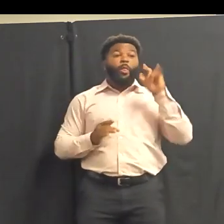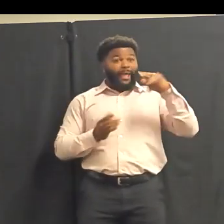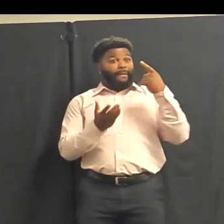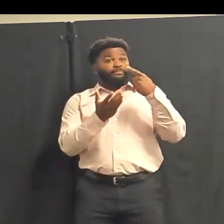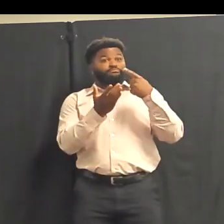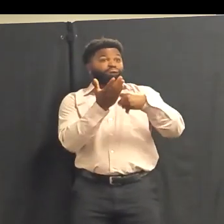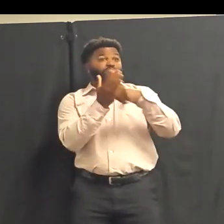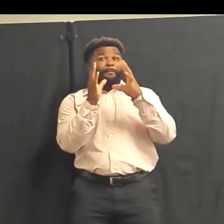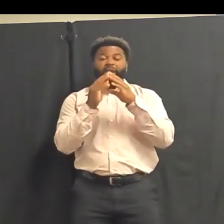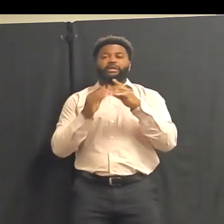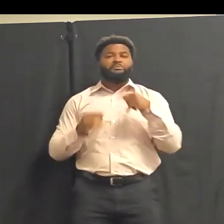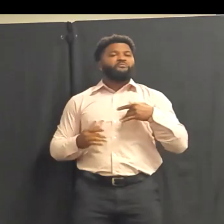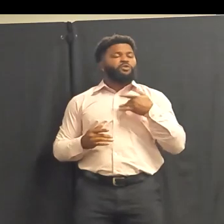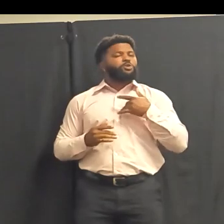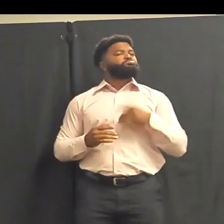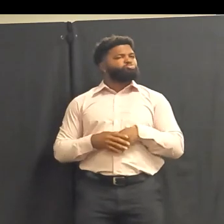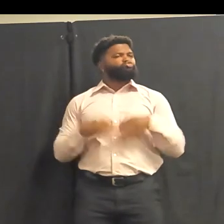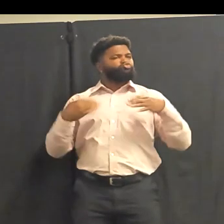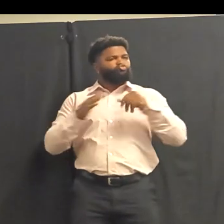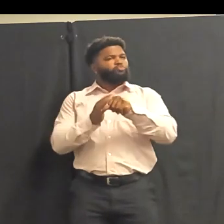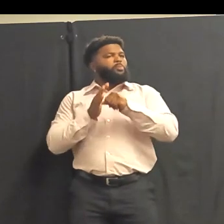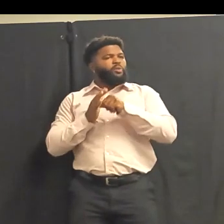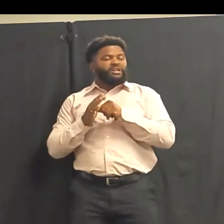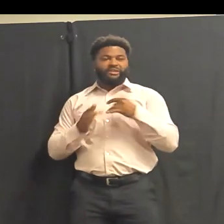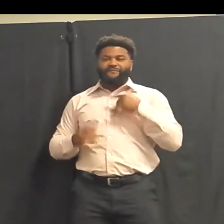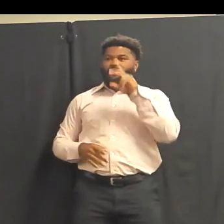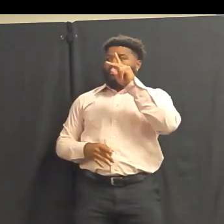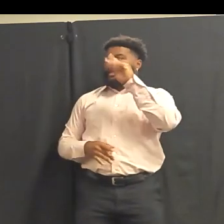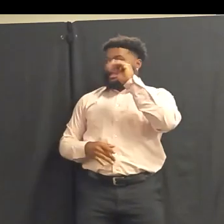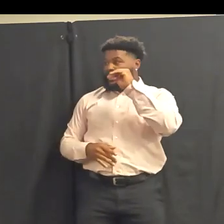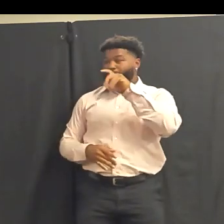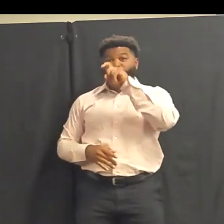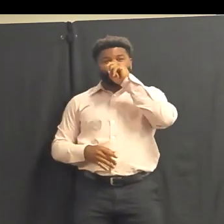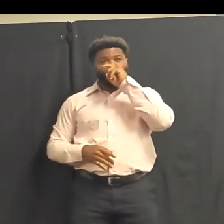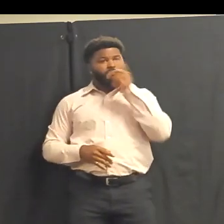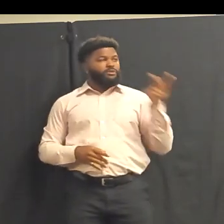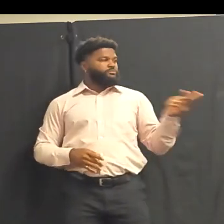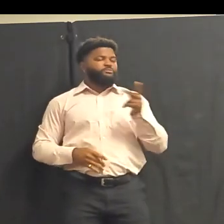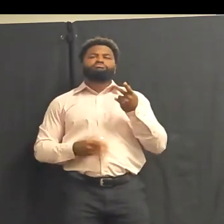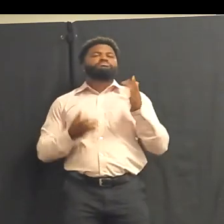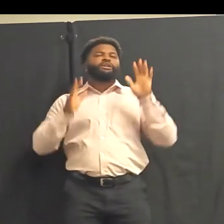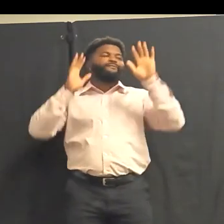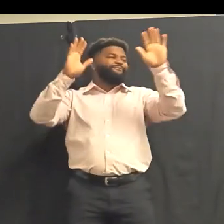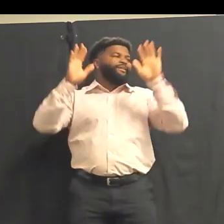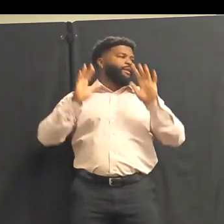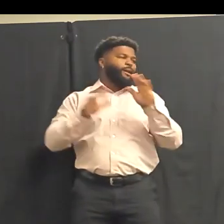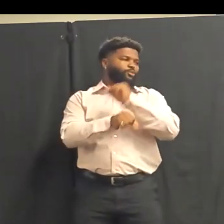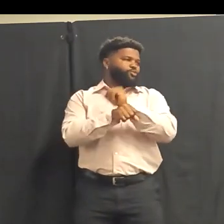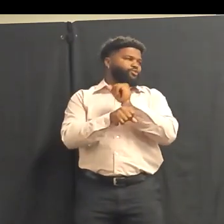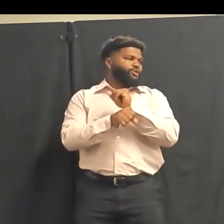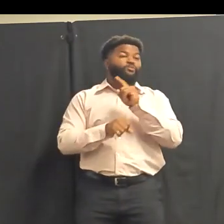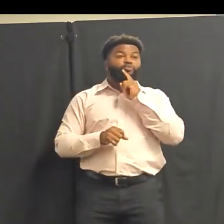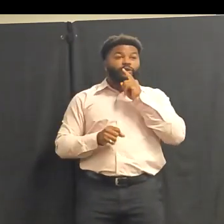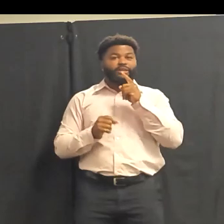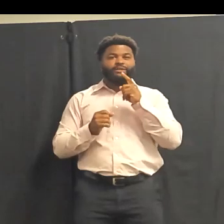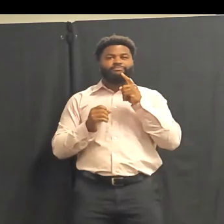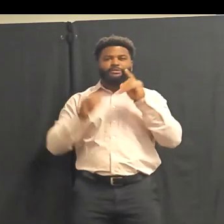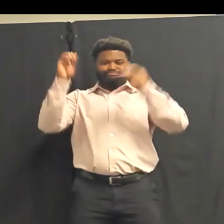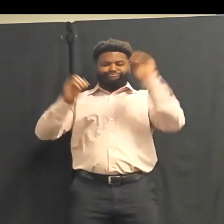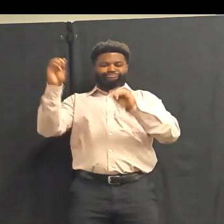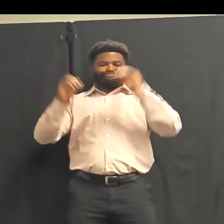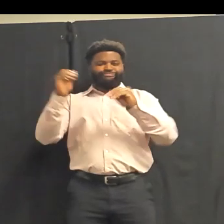meeting. I have to say Kim and Jeremy did a phenomenal job of really presenting